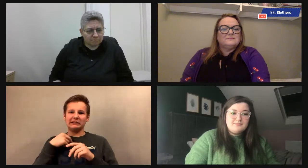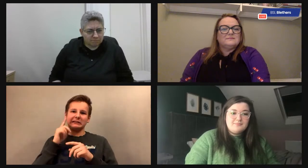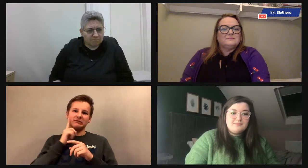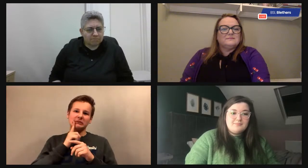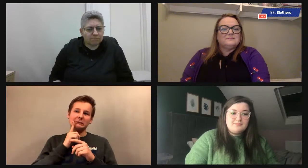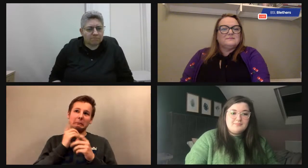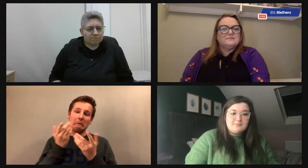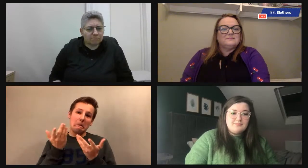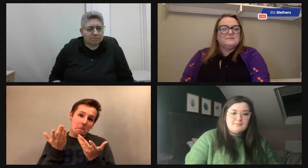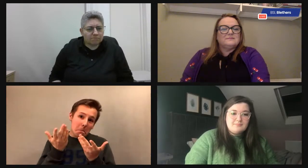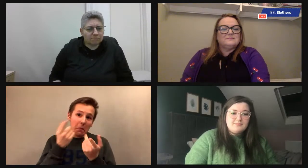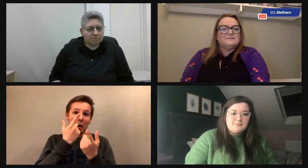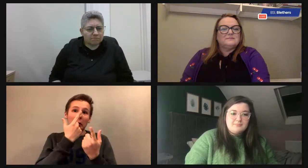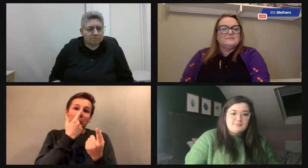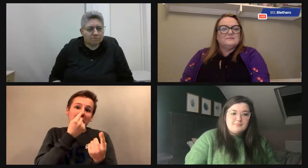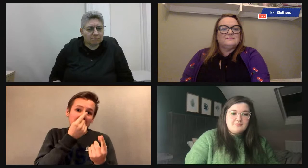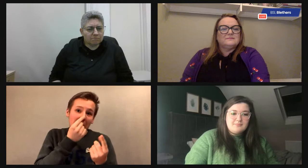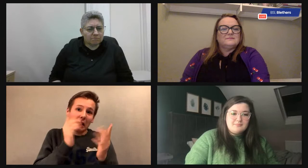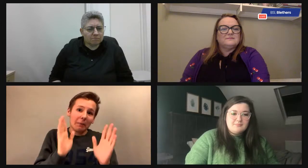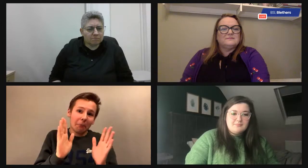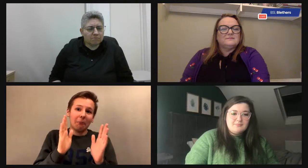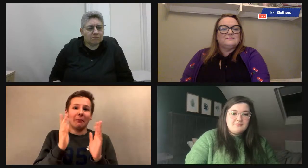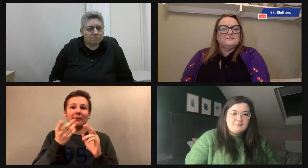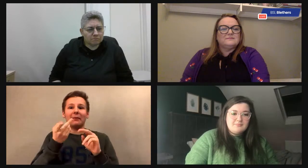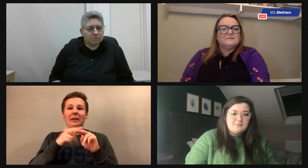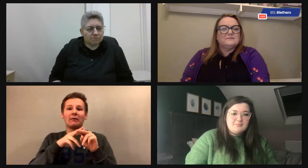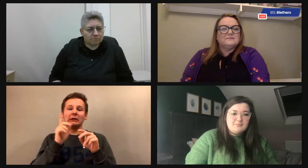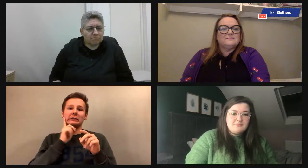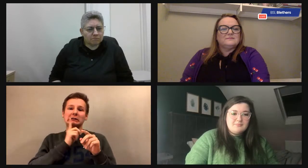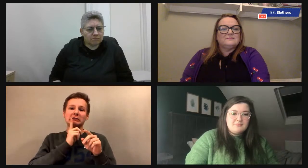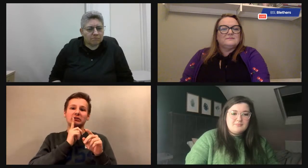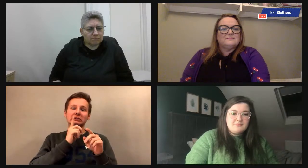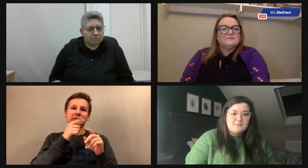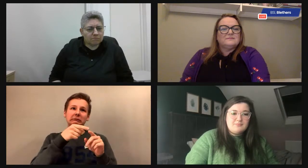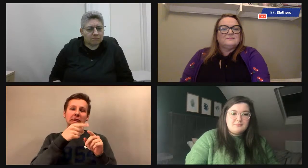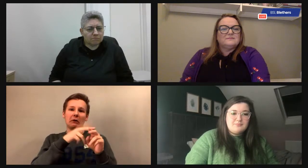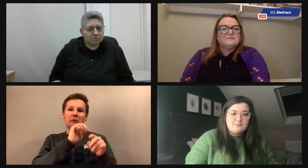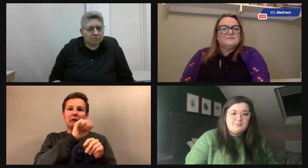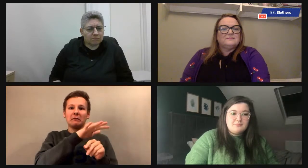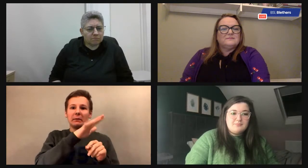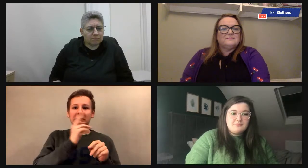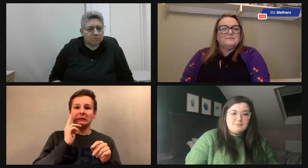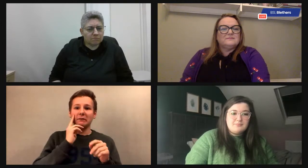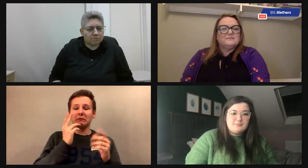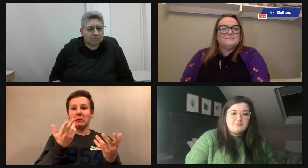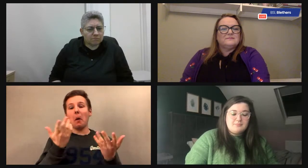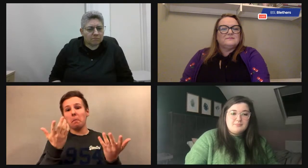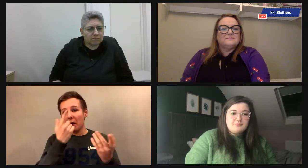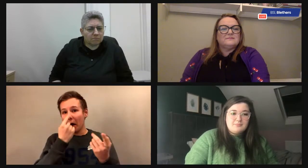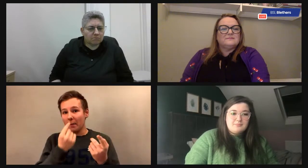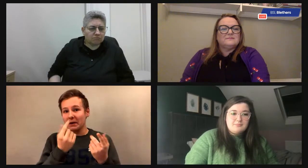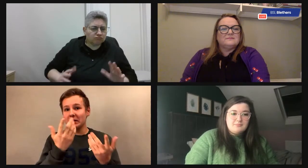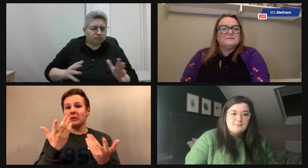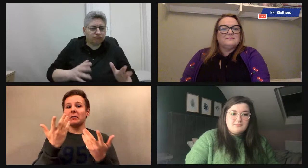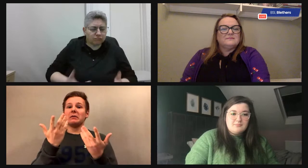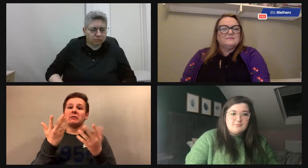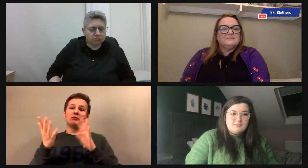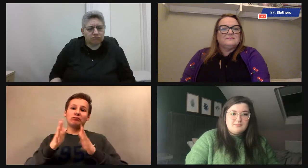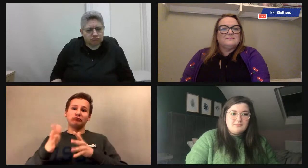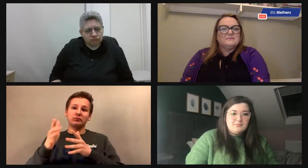a deaf counsellor with a deaf person, I would feel they would automatically be able